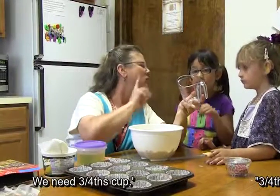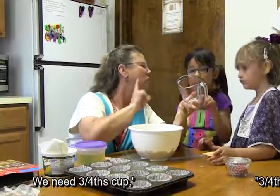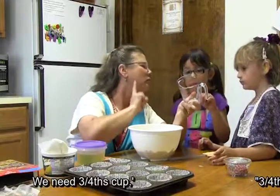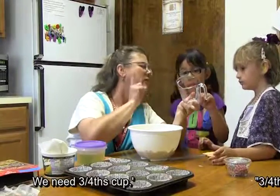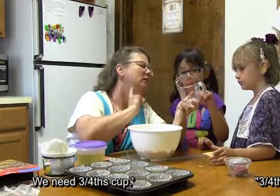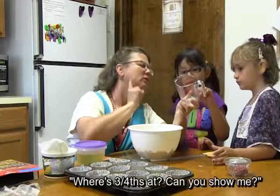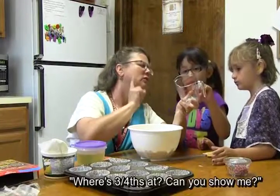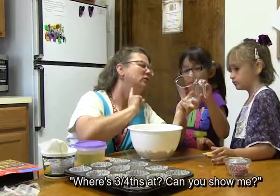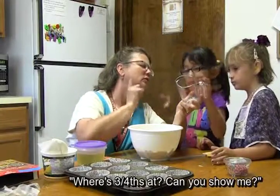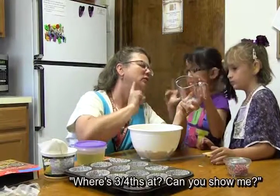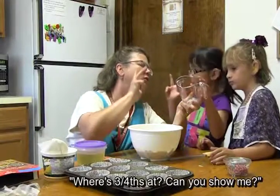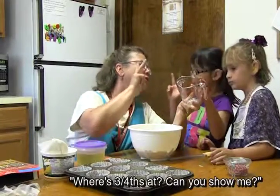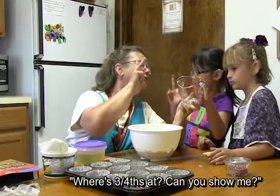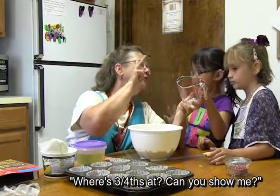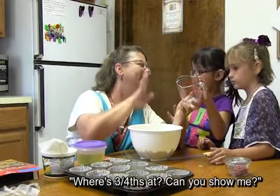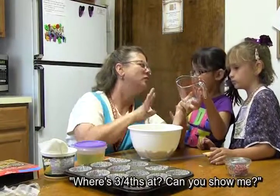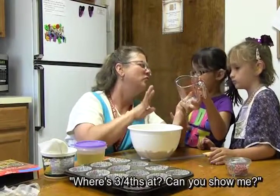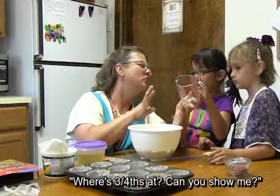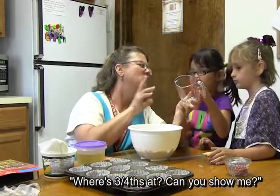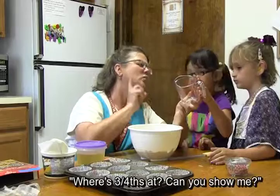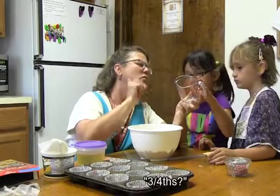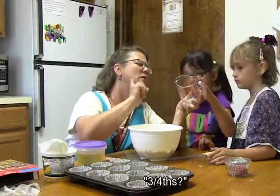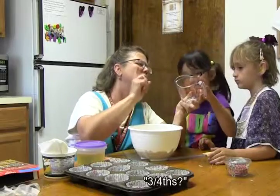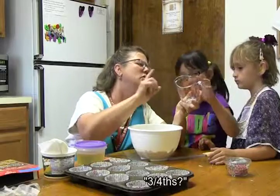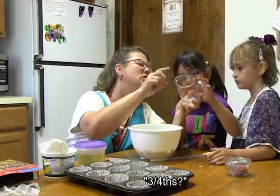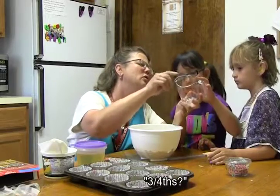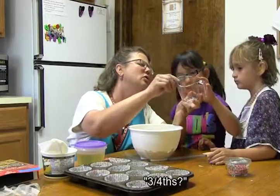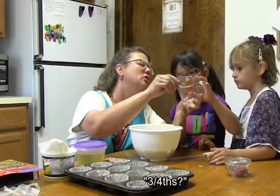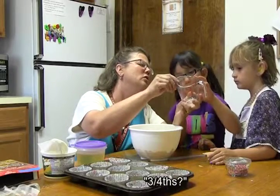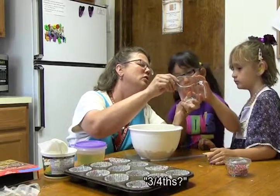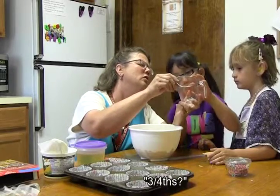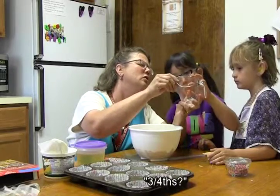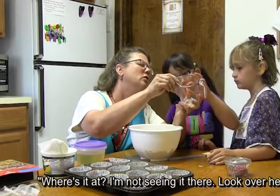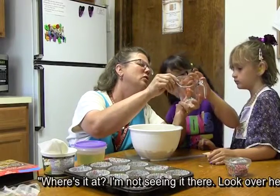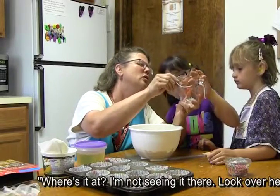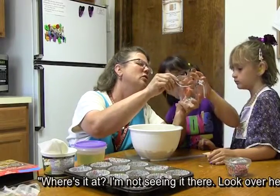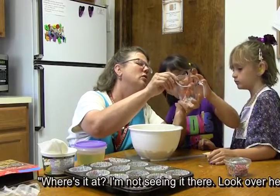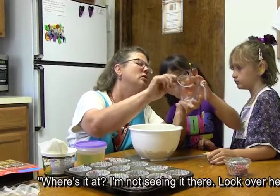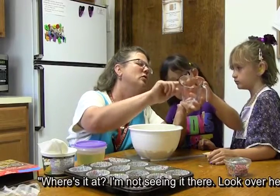And where's 3/4 at? Can you show me? 3/4? Where's it at?